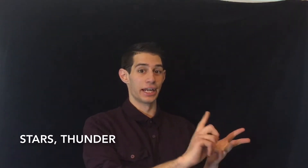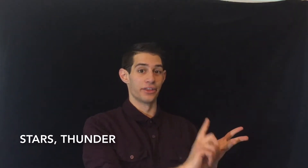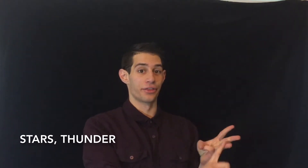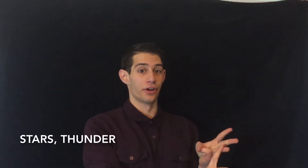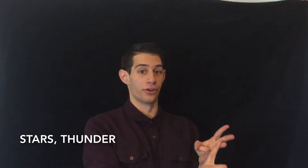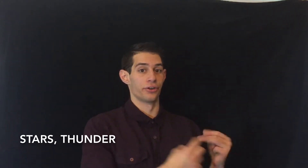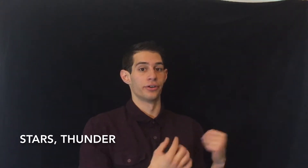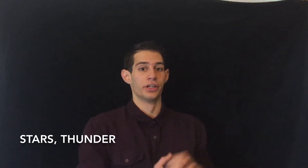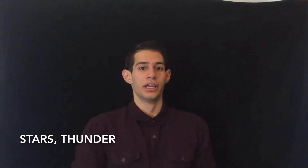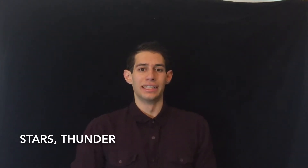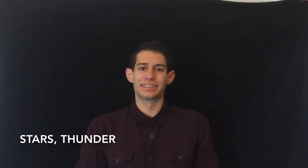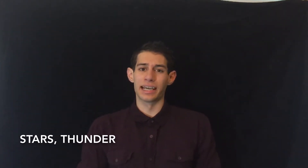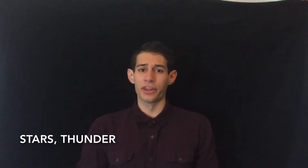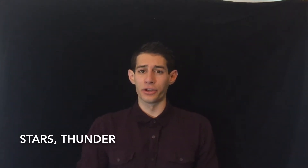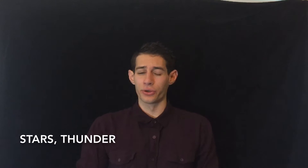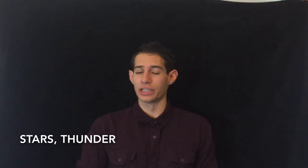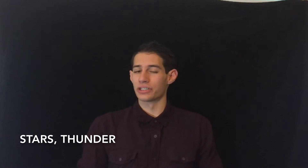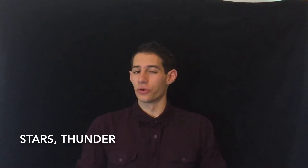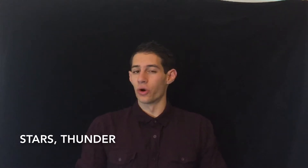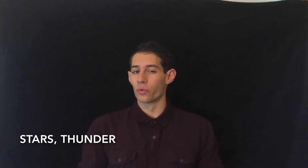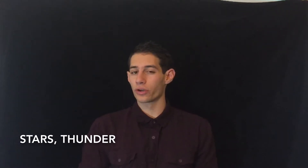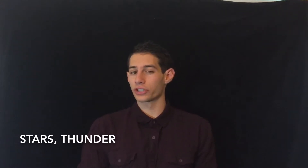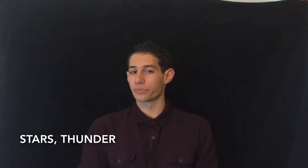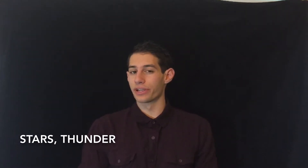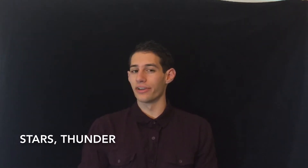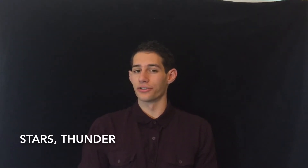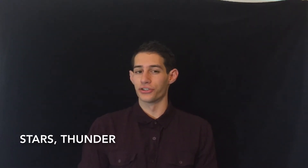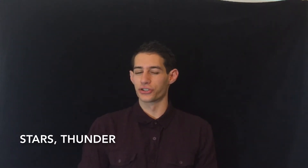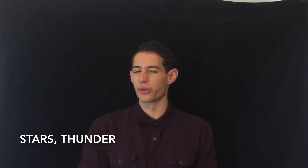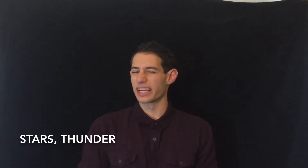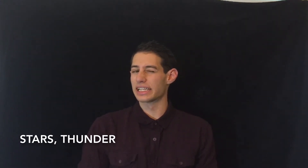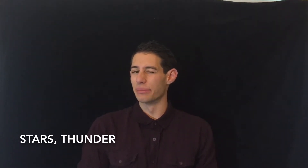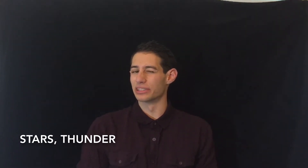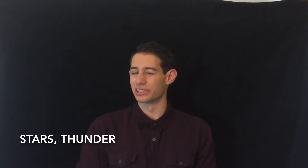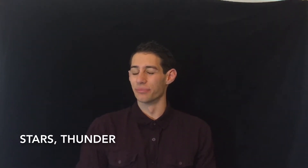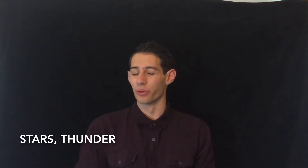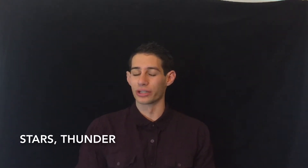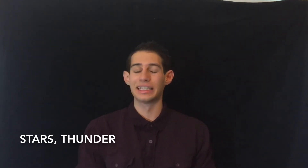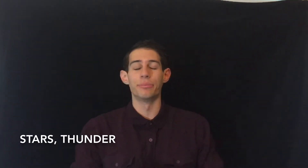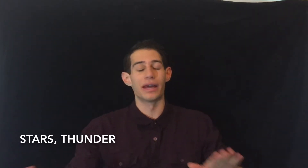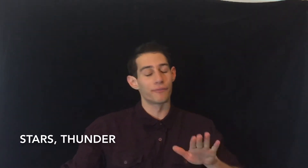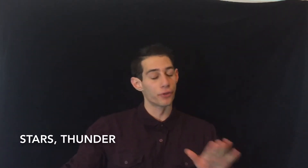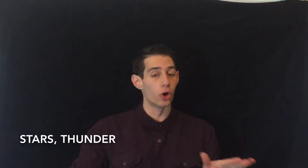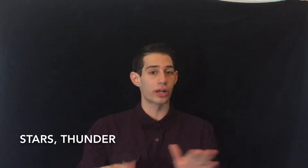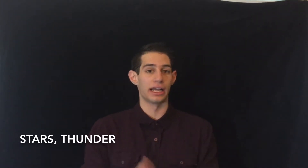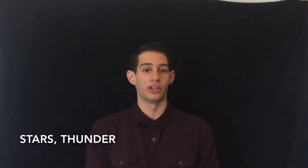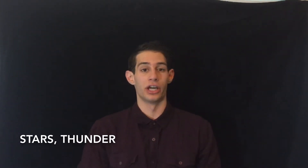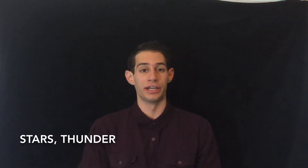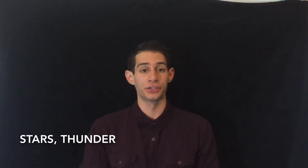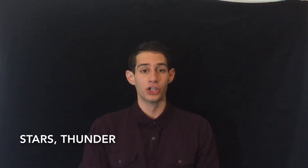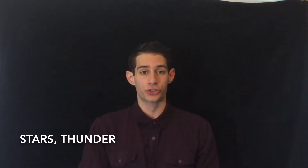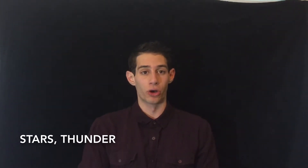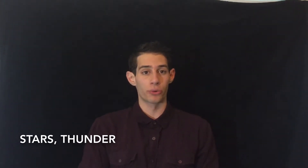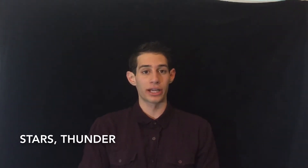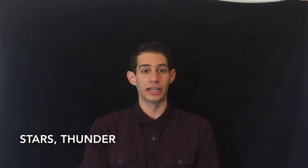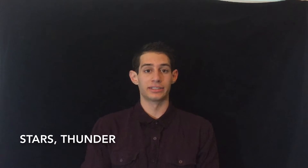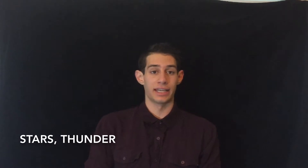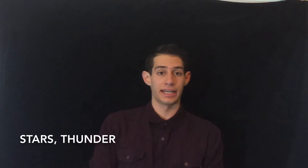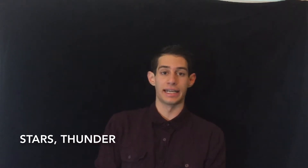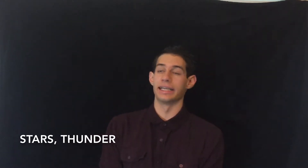and the thunder. In sign language, we're just beginners here, so we're going to keep it simple and keep that flow kind of nice. So all we're going to say